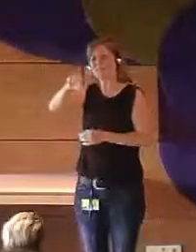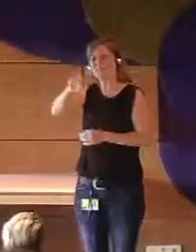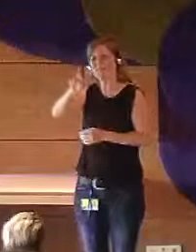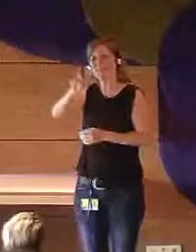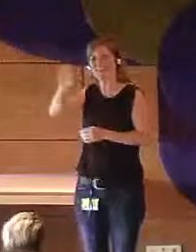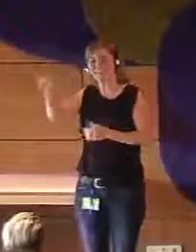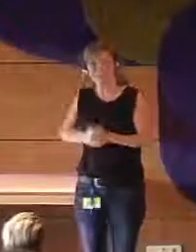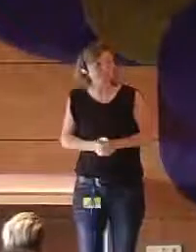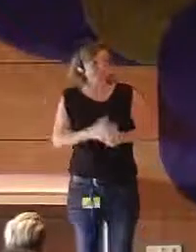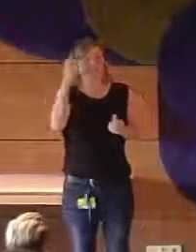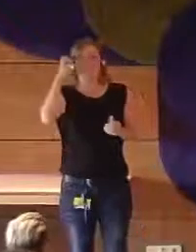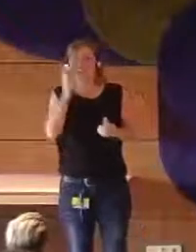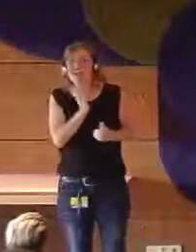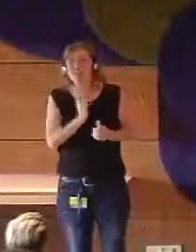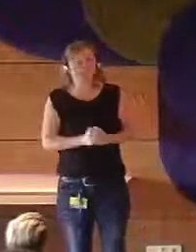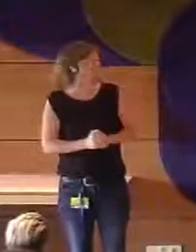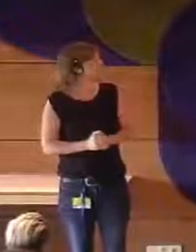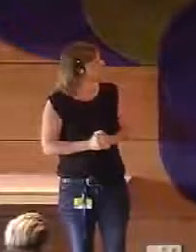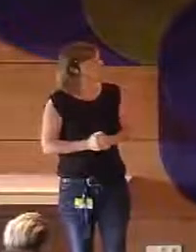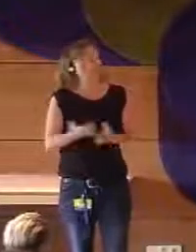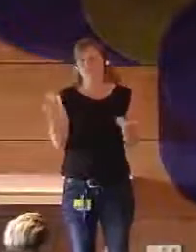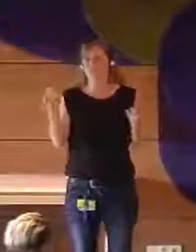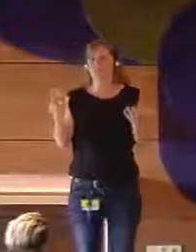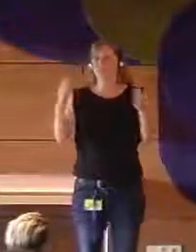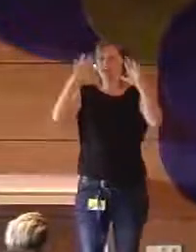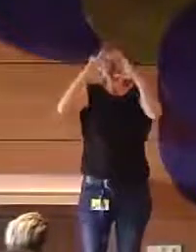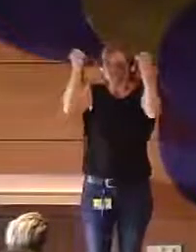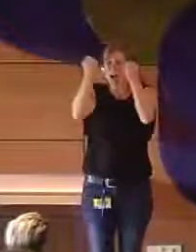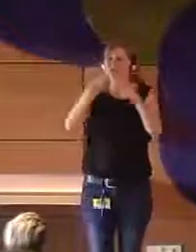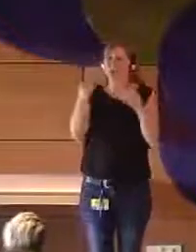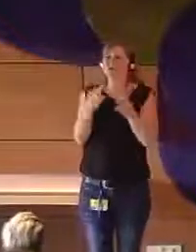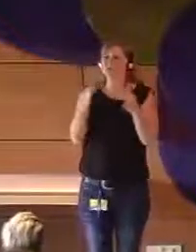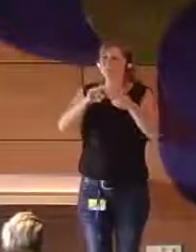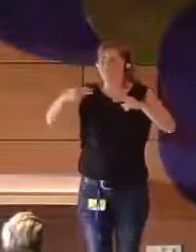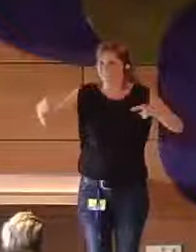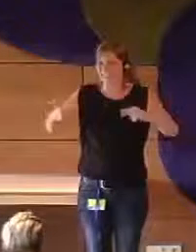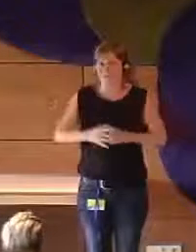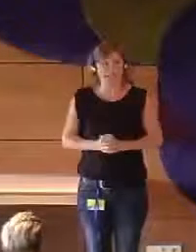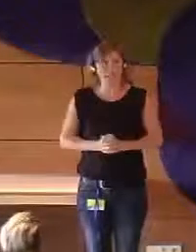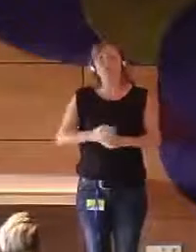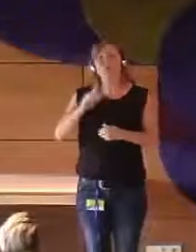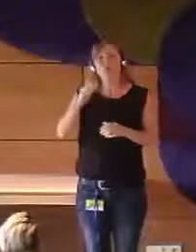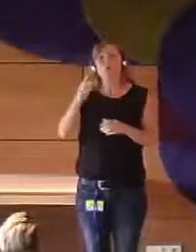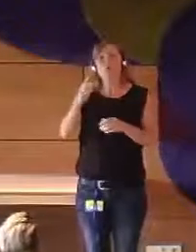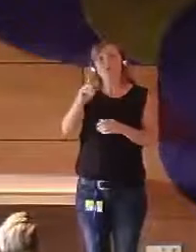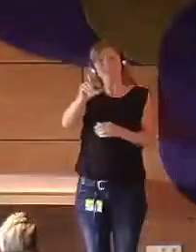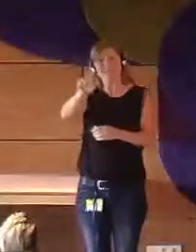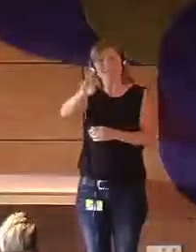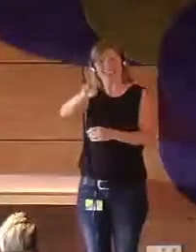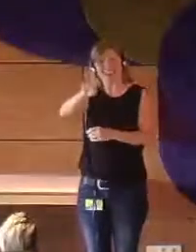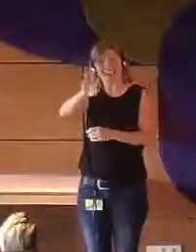charge is a genetic situation. Charles Darwin really started off looking at genetics. And because we're in